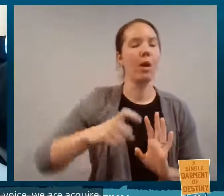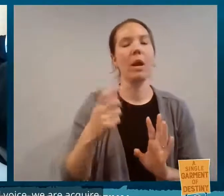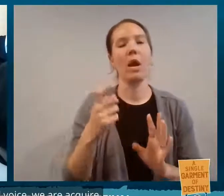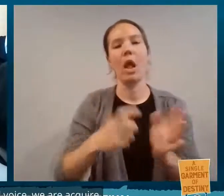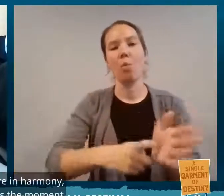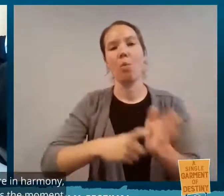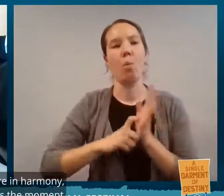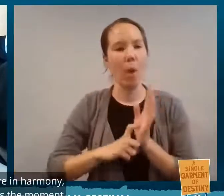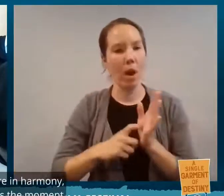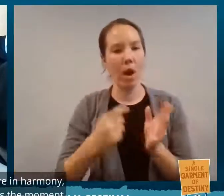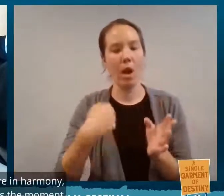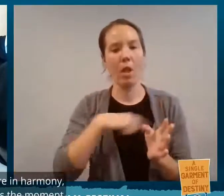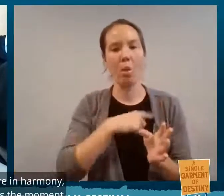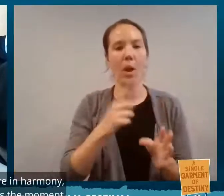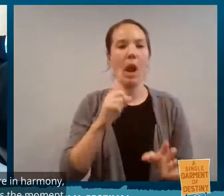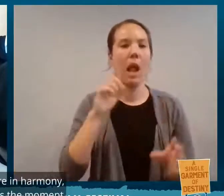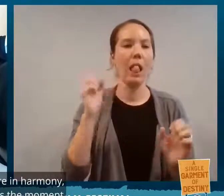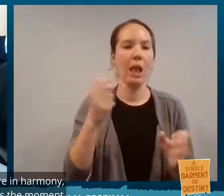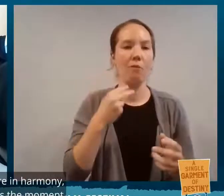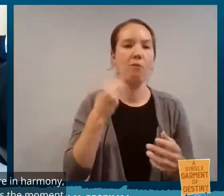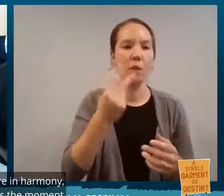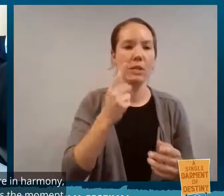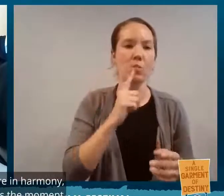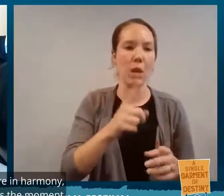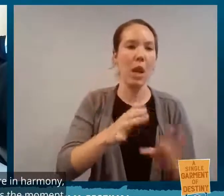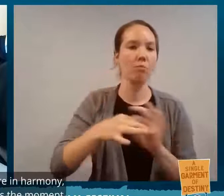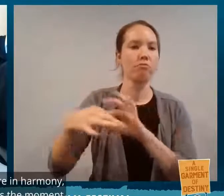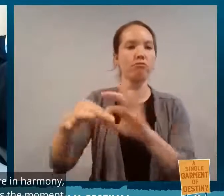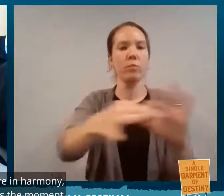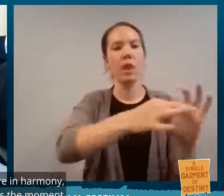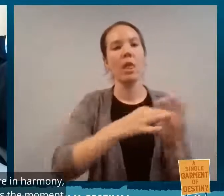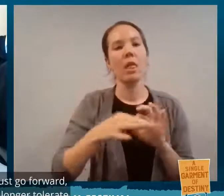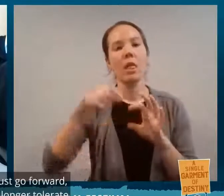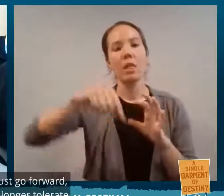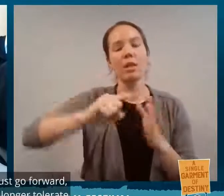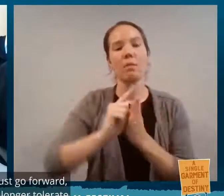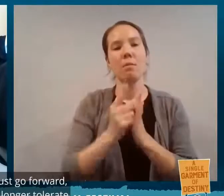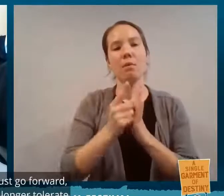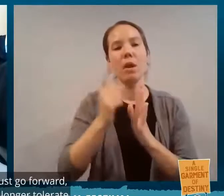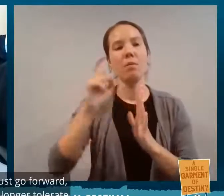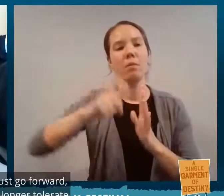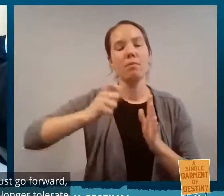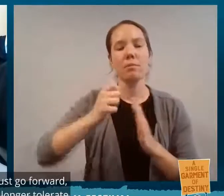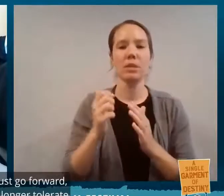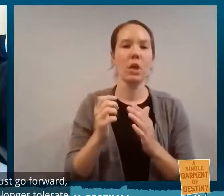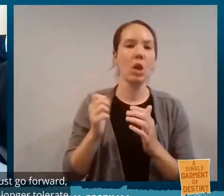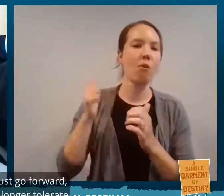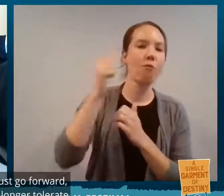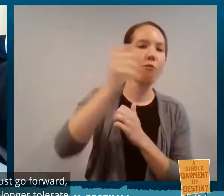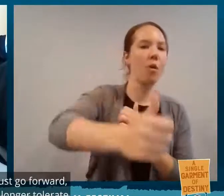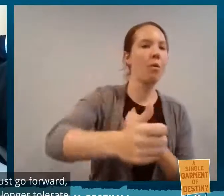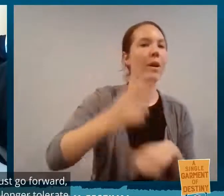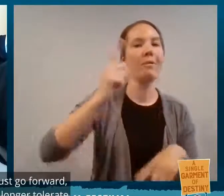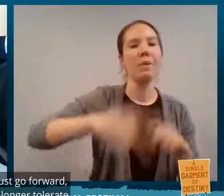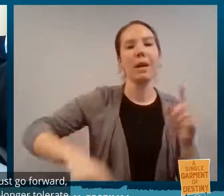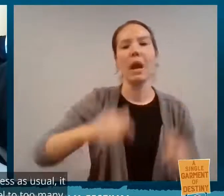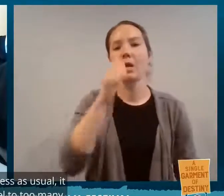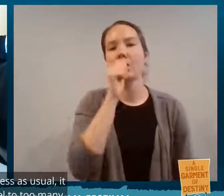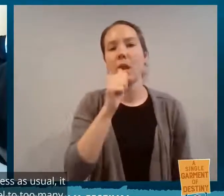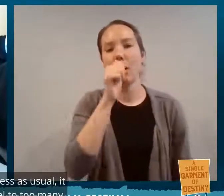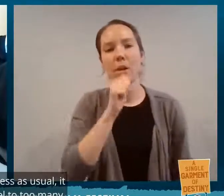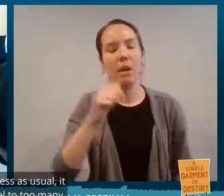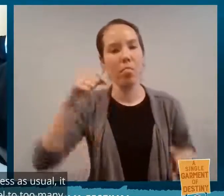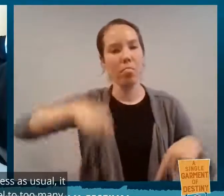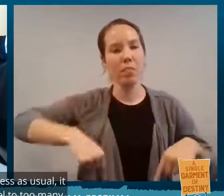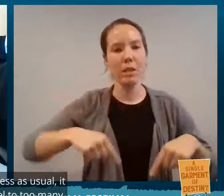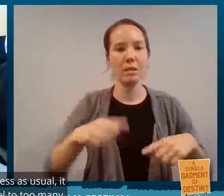are a choir, and we are in harmony, that this is the moment and we must go forward. We can no longer tolerate